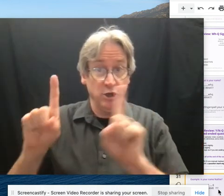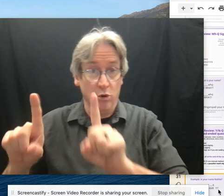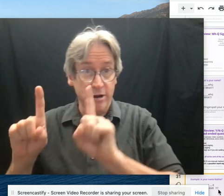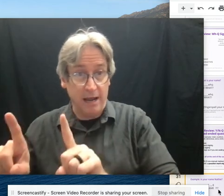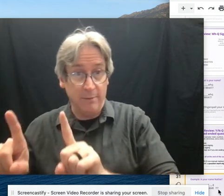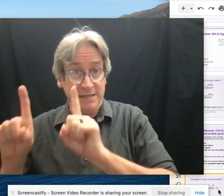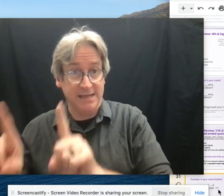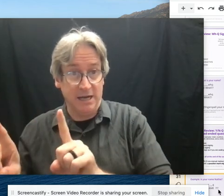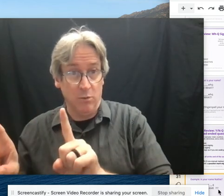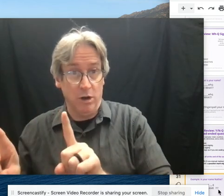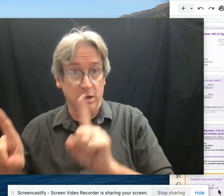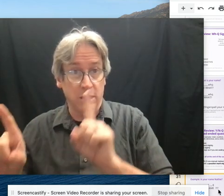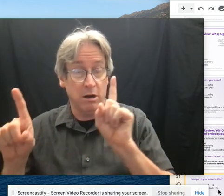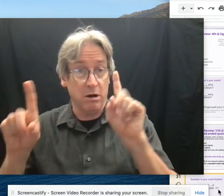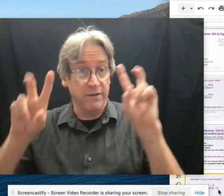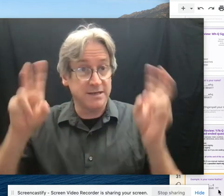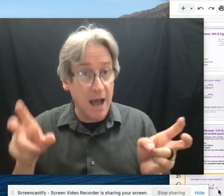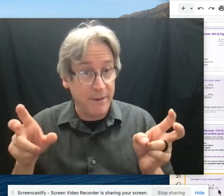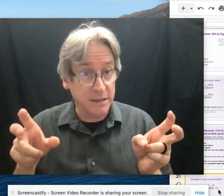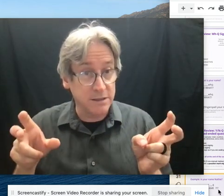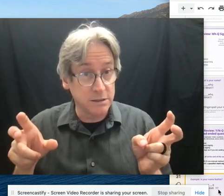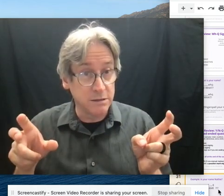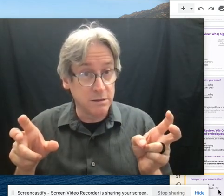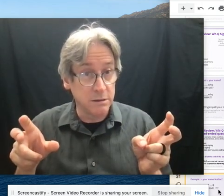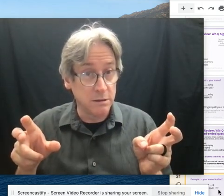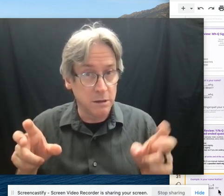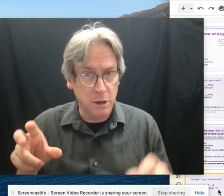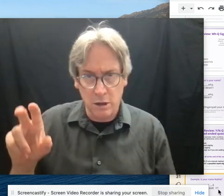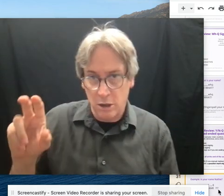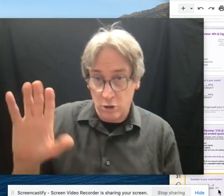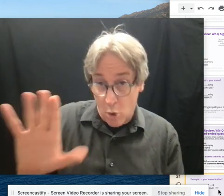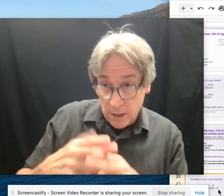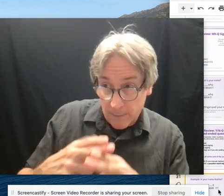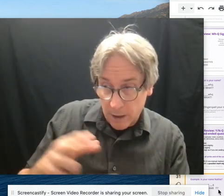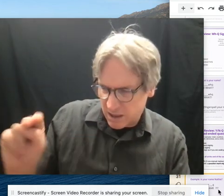and your name in the second one are the topics.